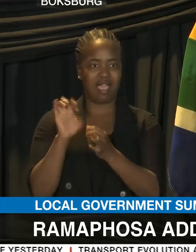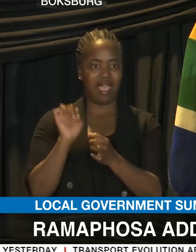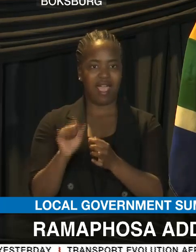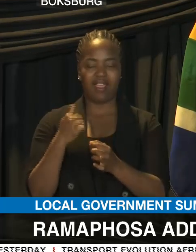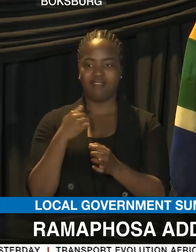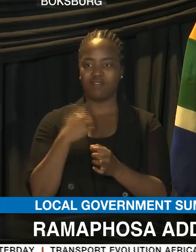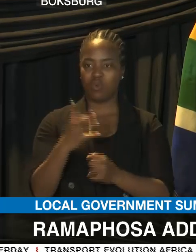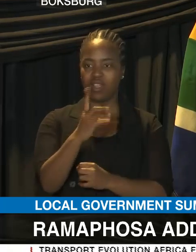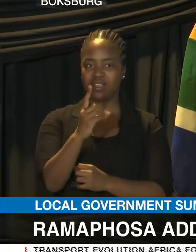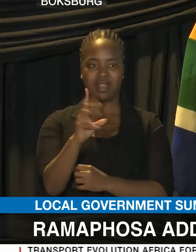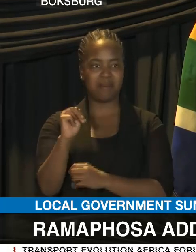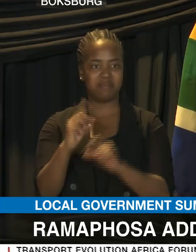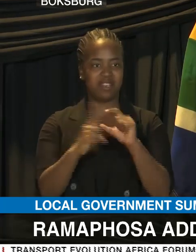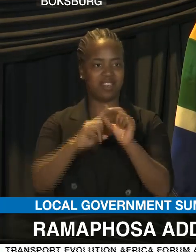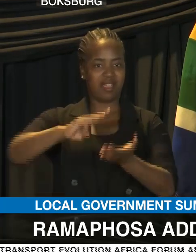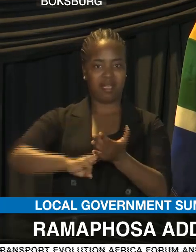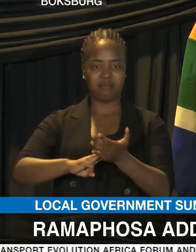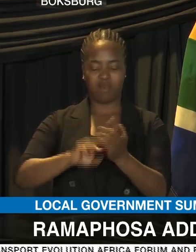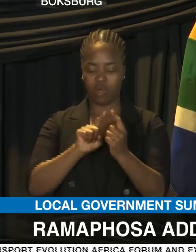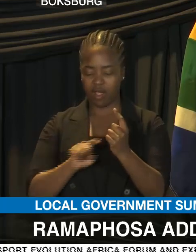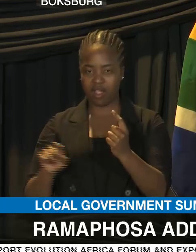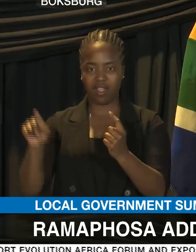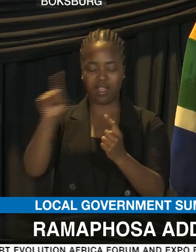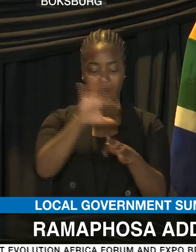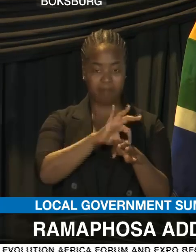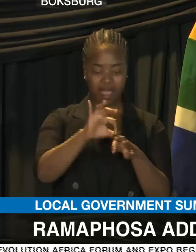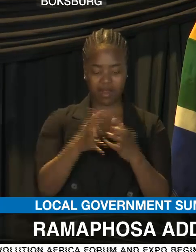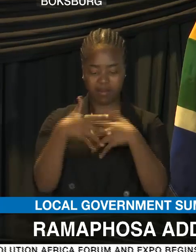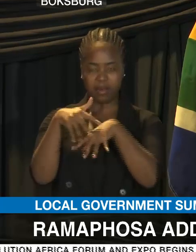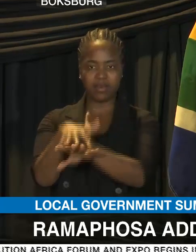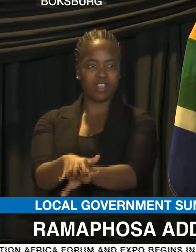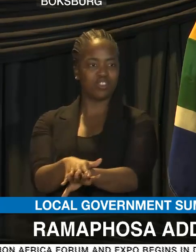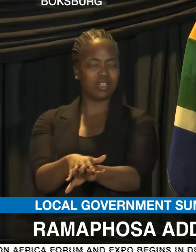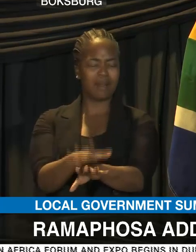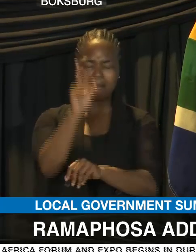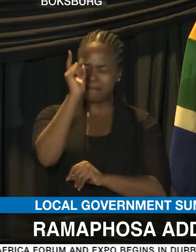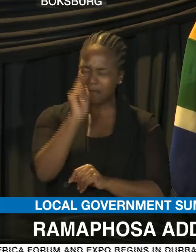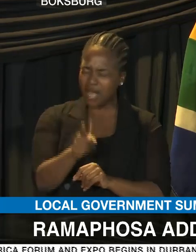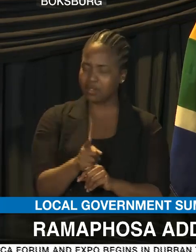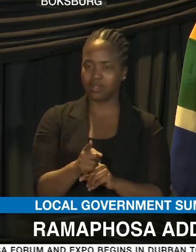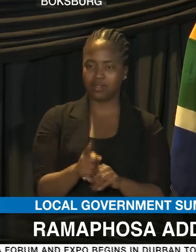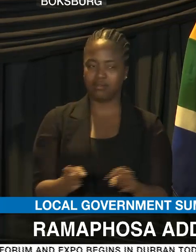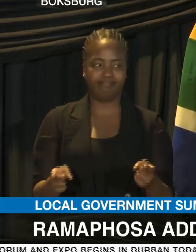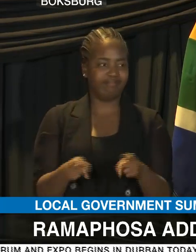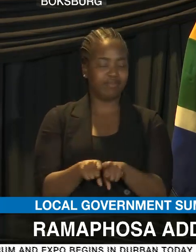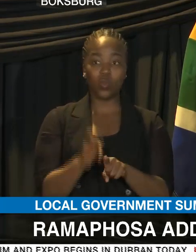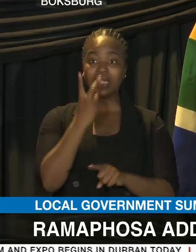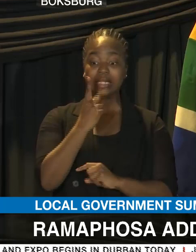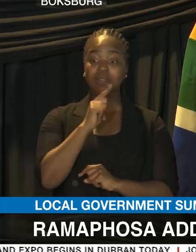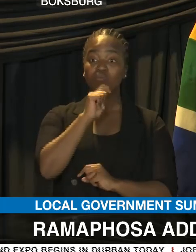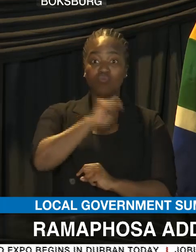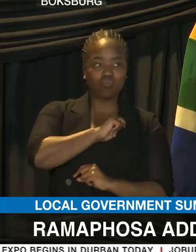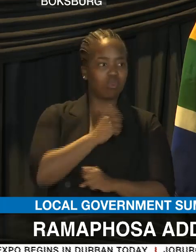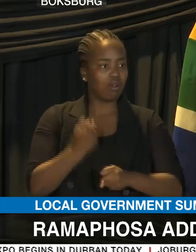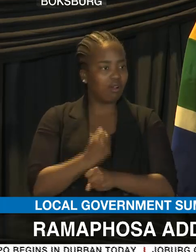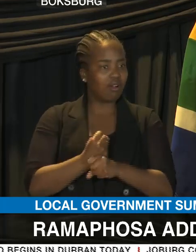multidisciplinary approach to government planning and implementation must in the end translate into local